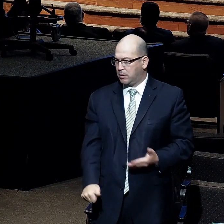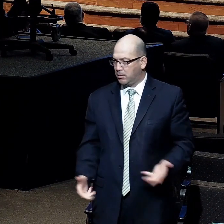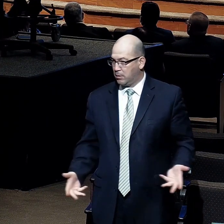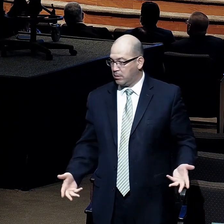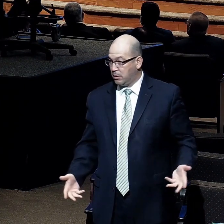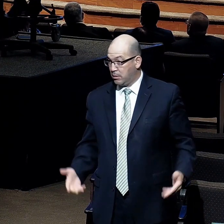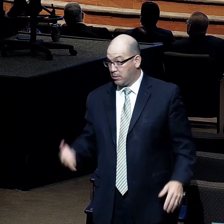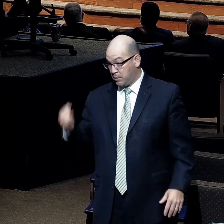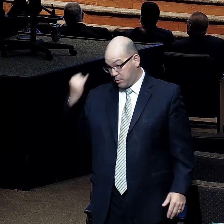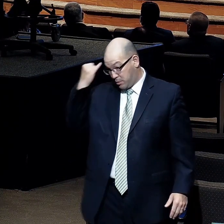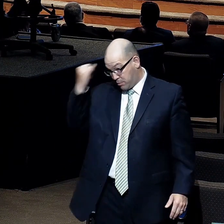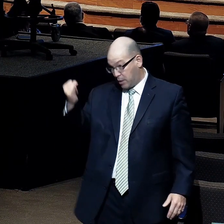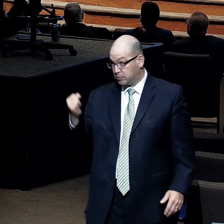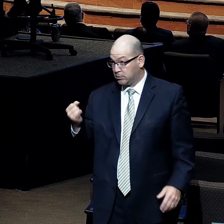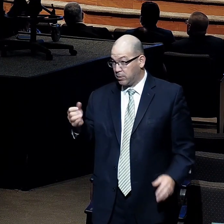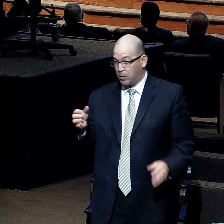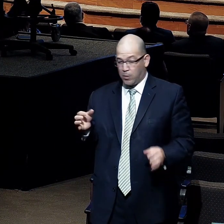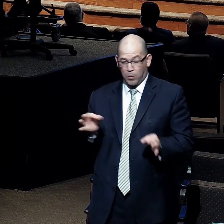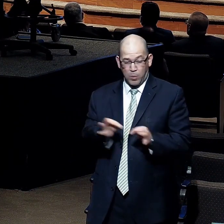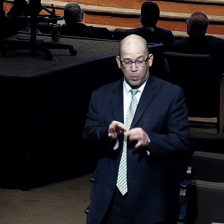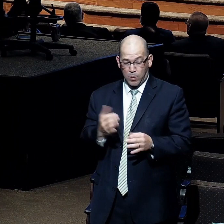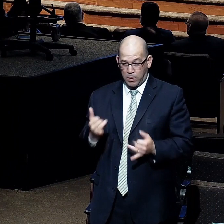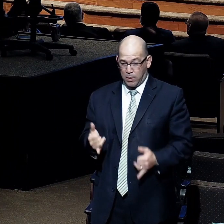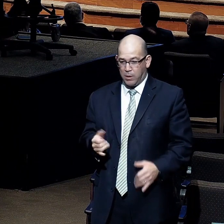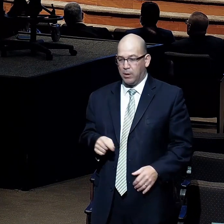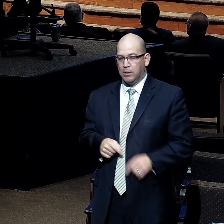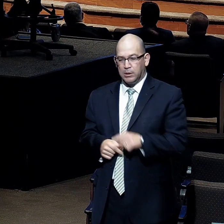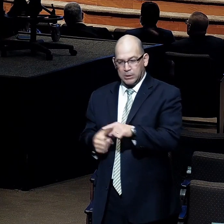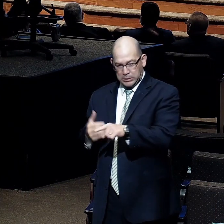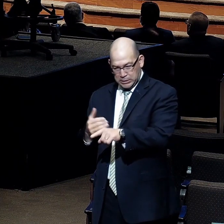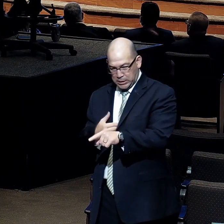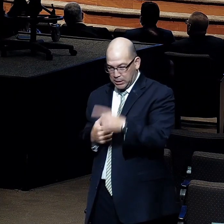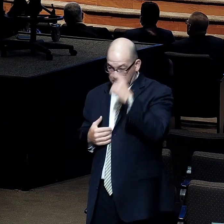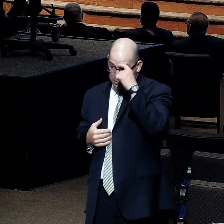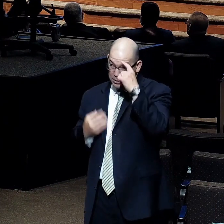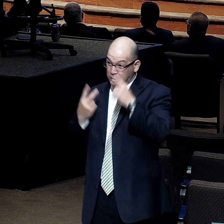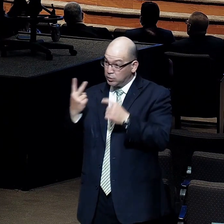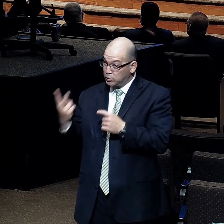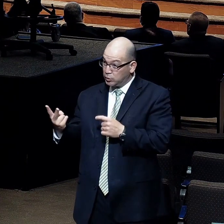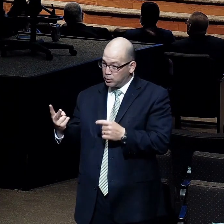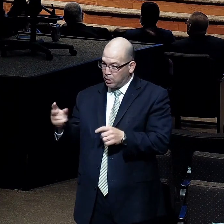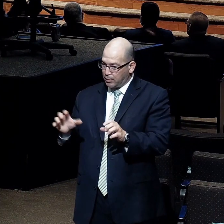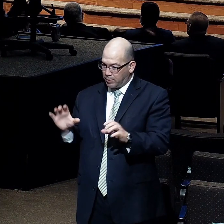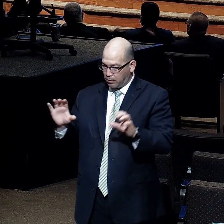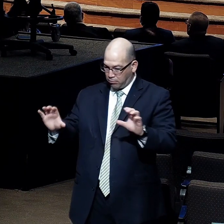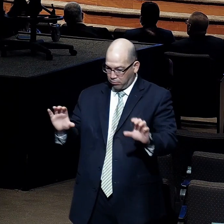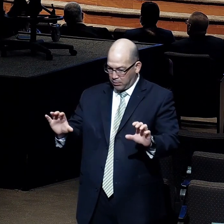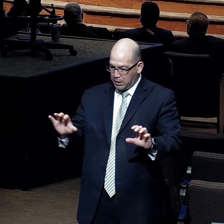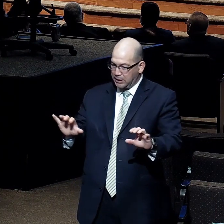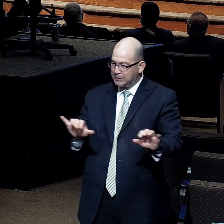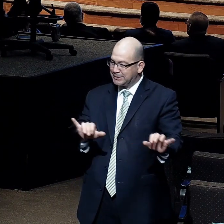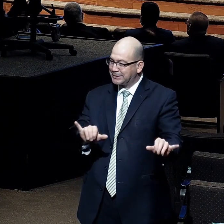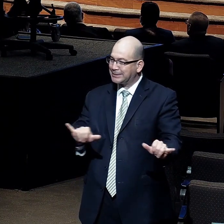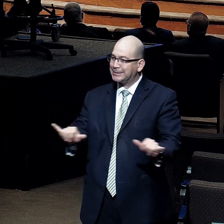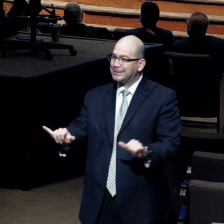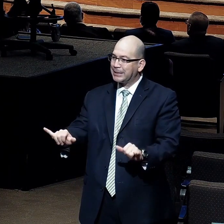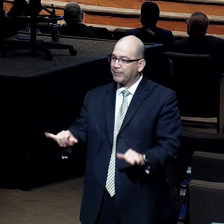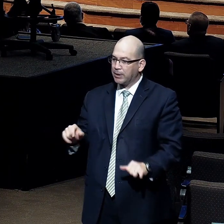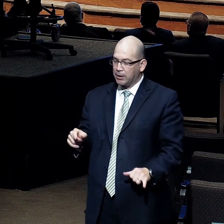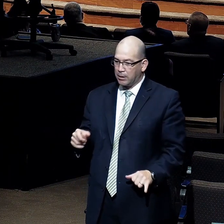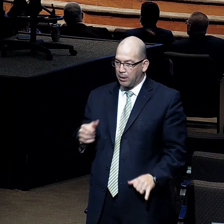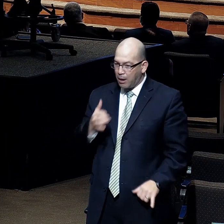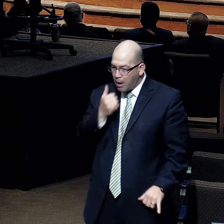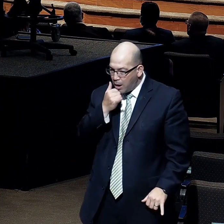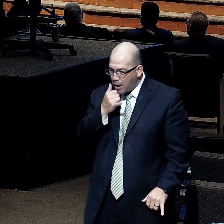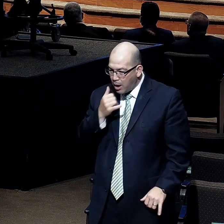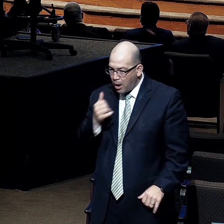worth today. This man had two identical hard drives though, and he was telling the newspaper reporter that he accidentally threw away the